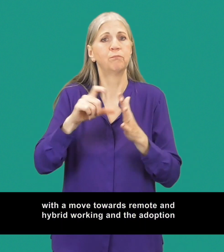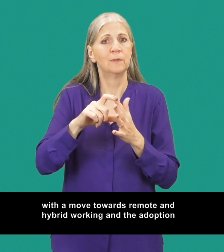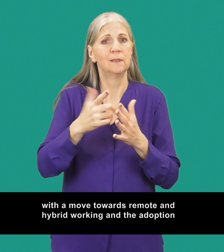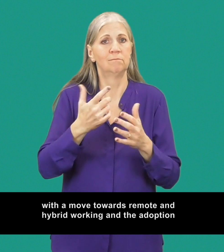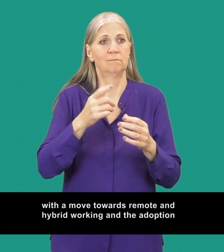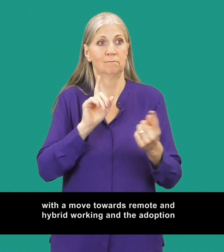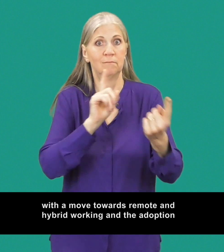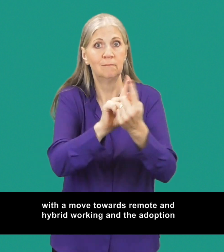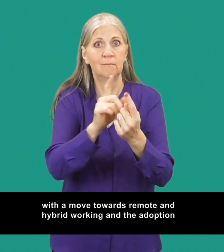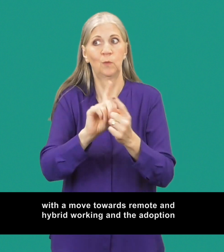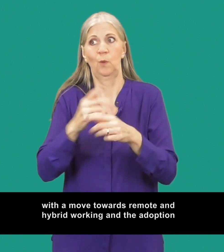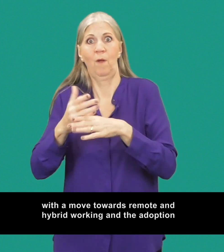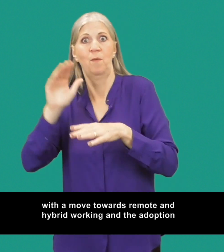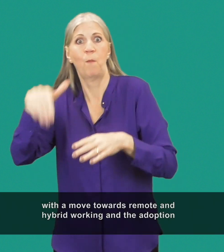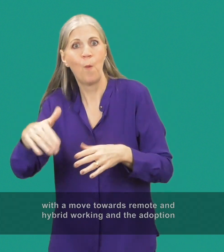and the adoption of more digital working.